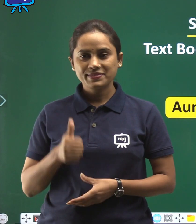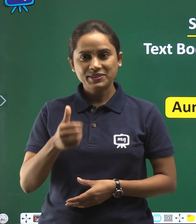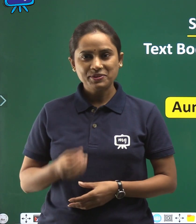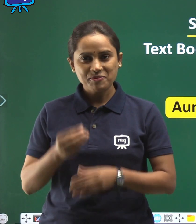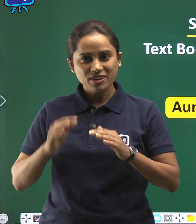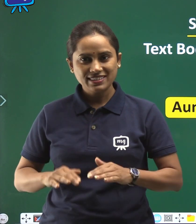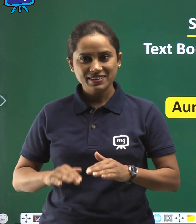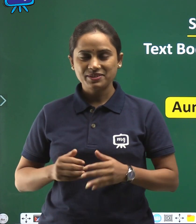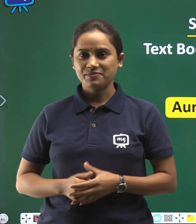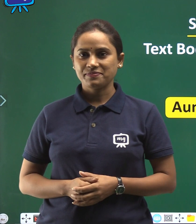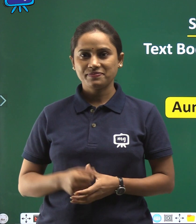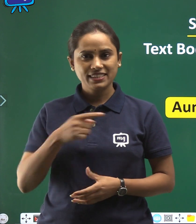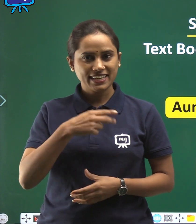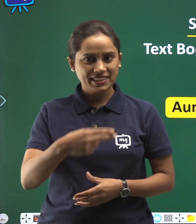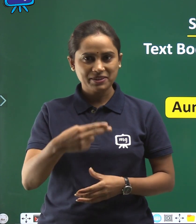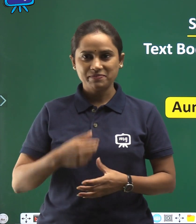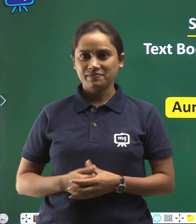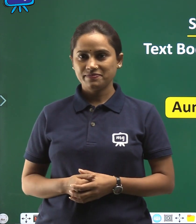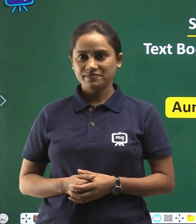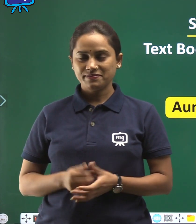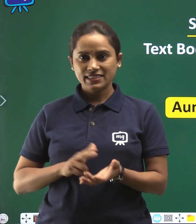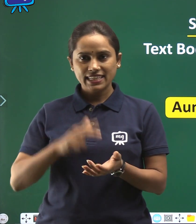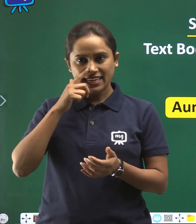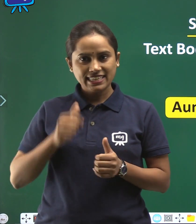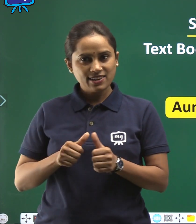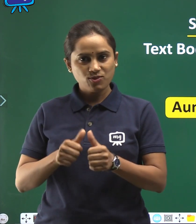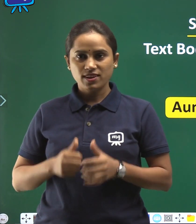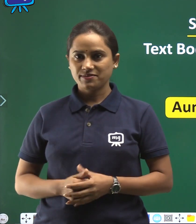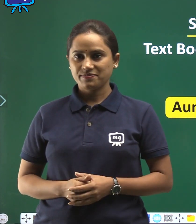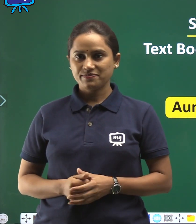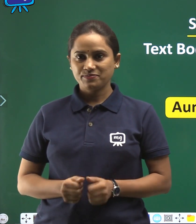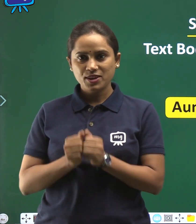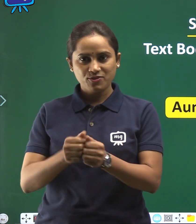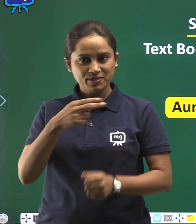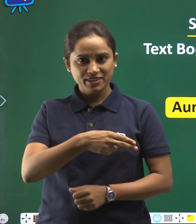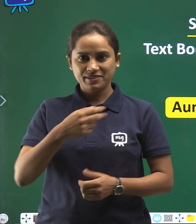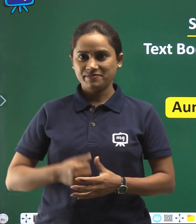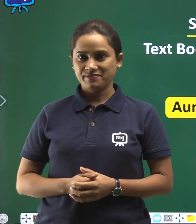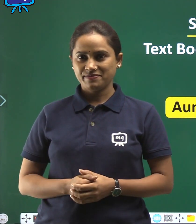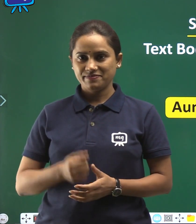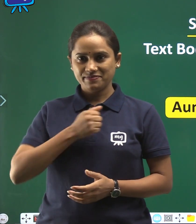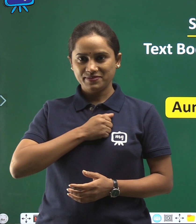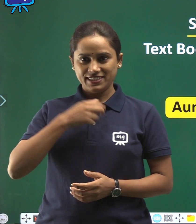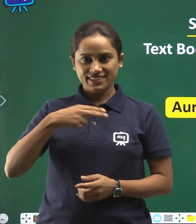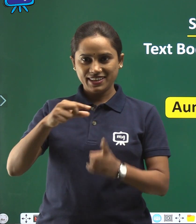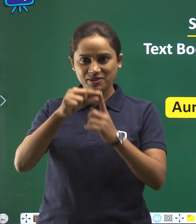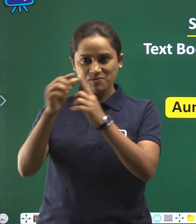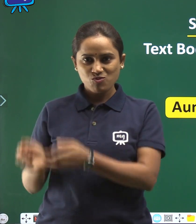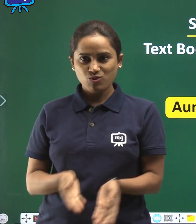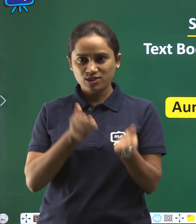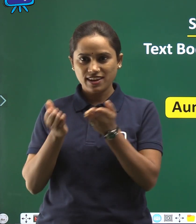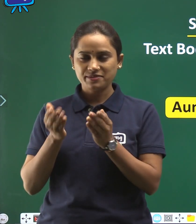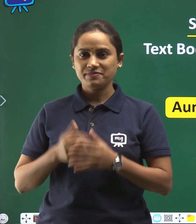Good morning, children. I am Nishi Arora. With me, Pooja Pareva.